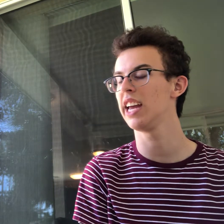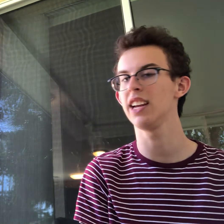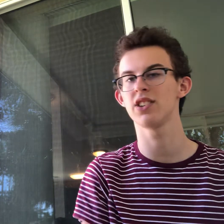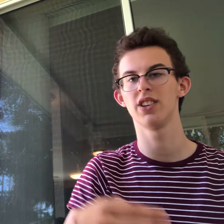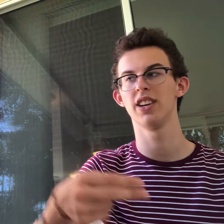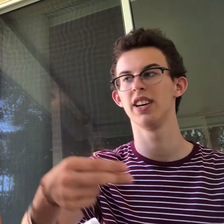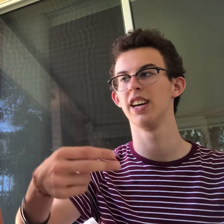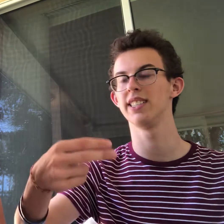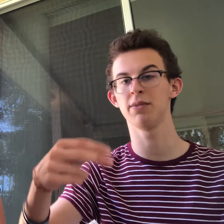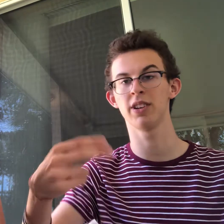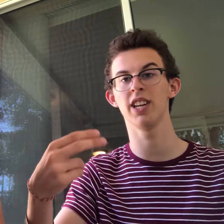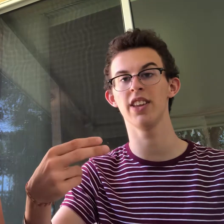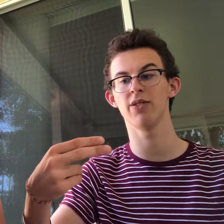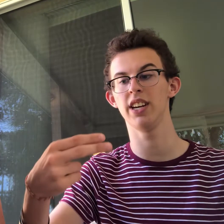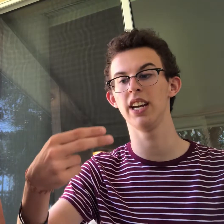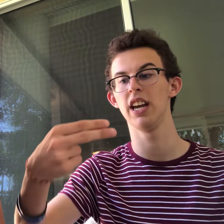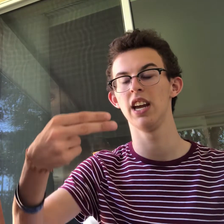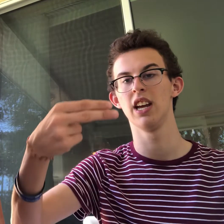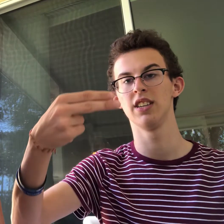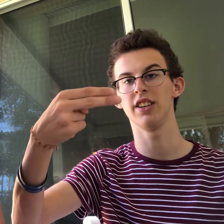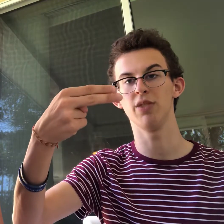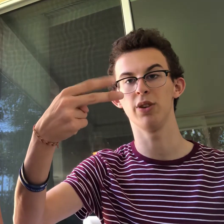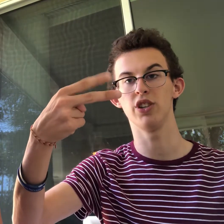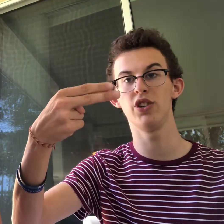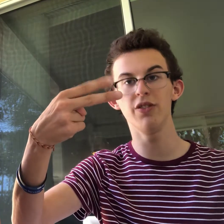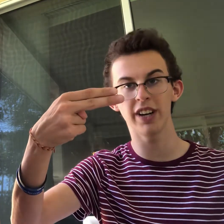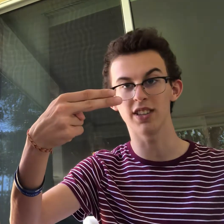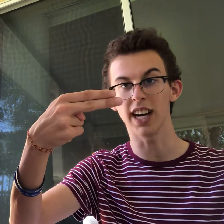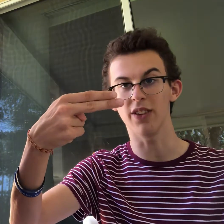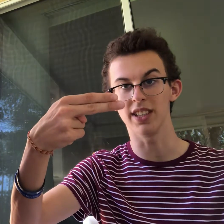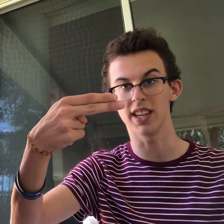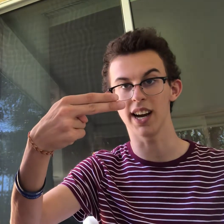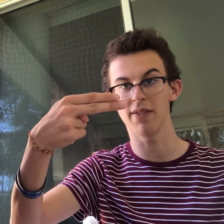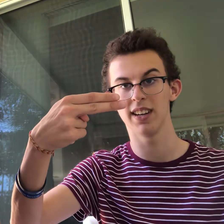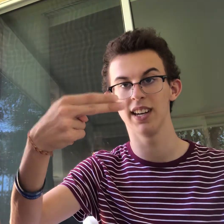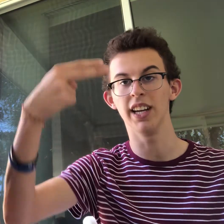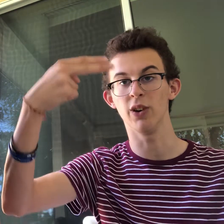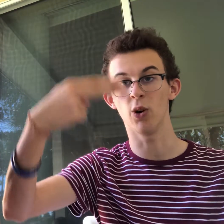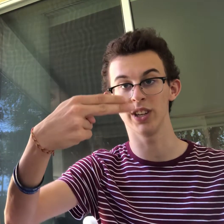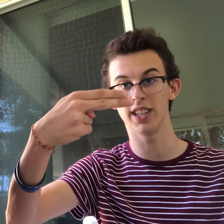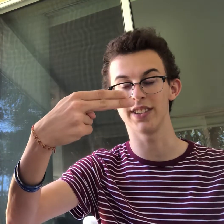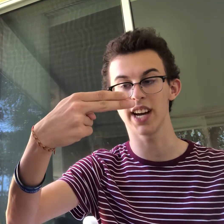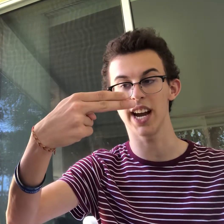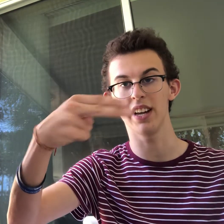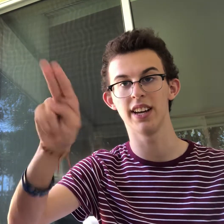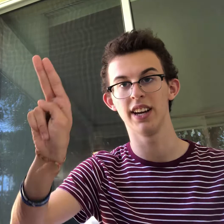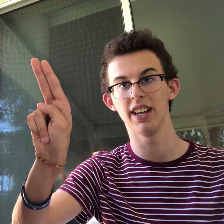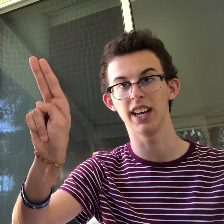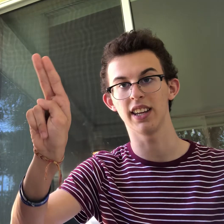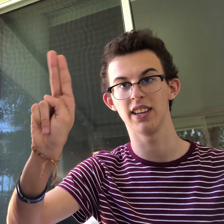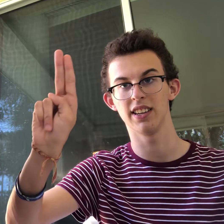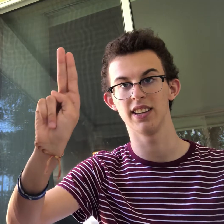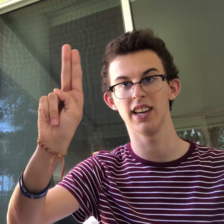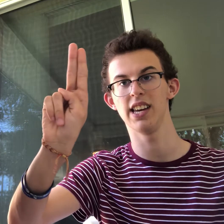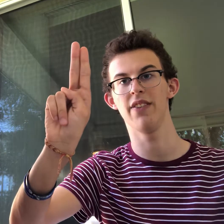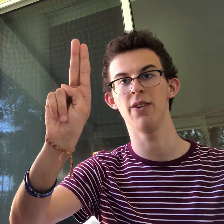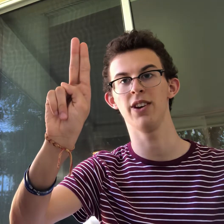H, similar to the other one, so you put 2 fingers out this time. And you hold it to the side. Like if I were to do